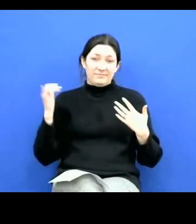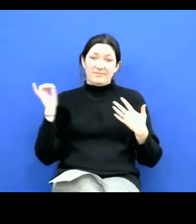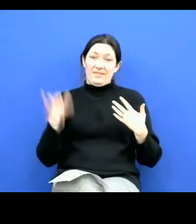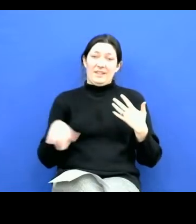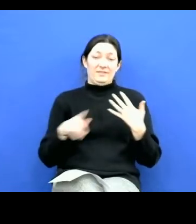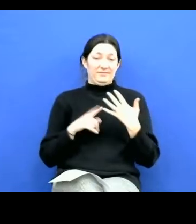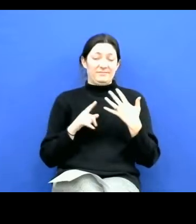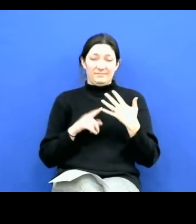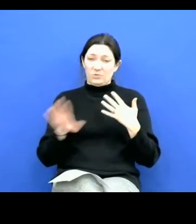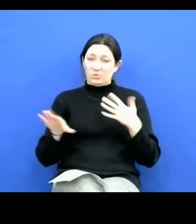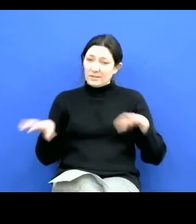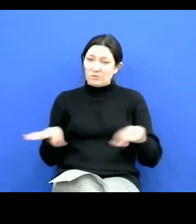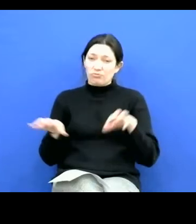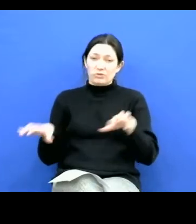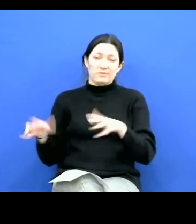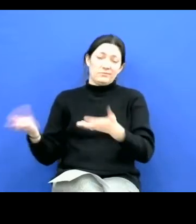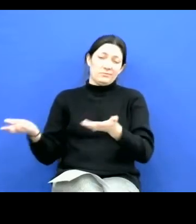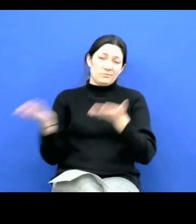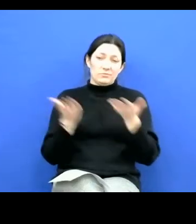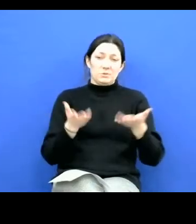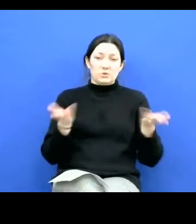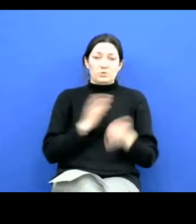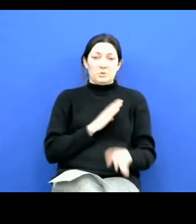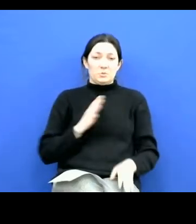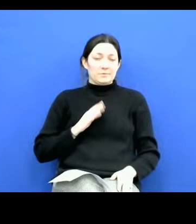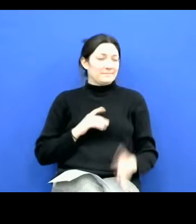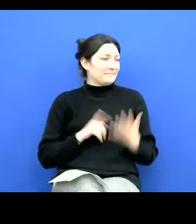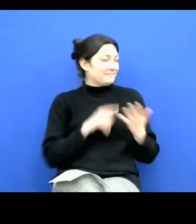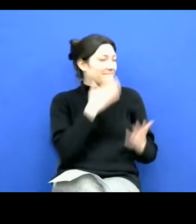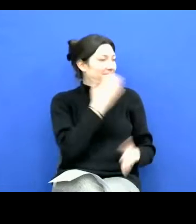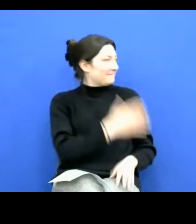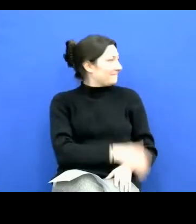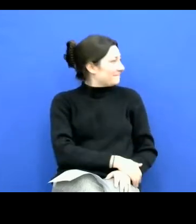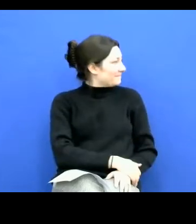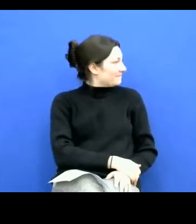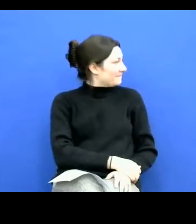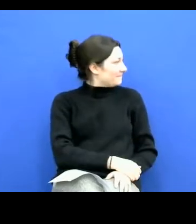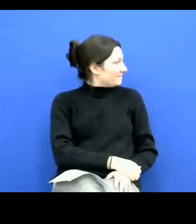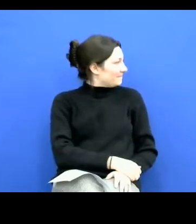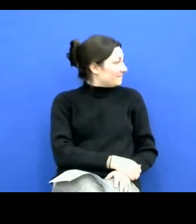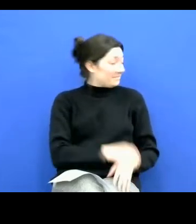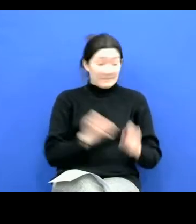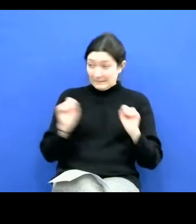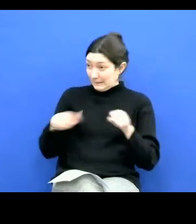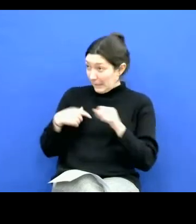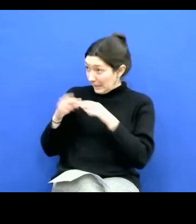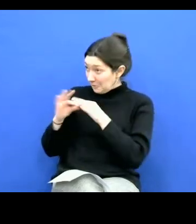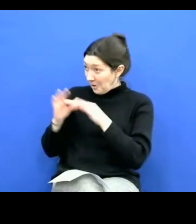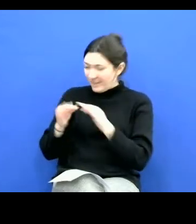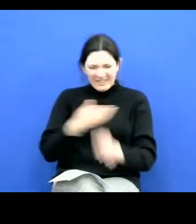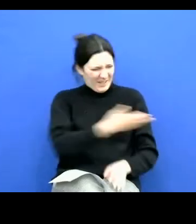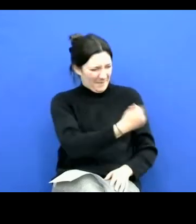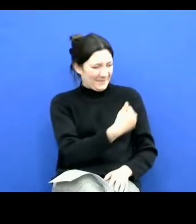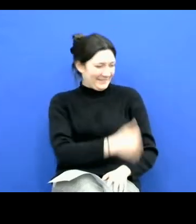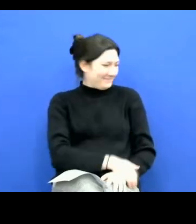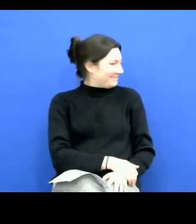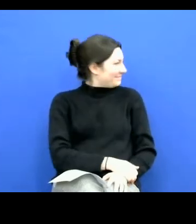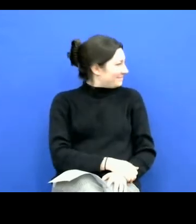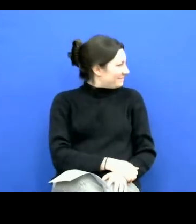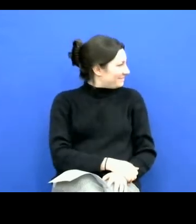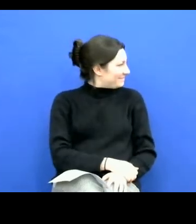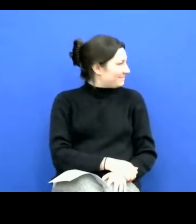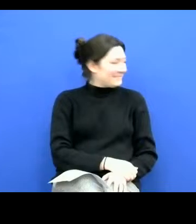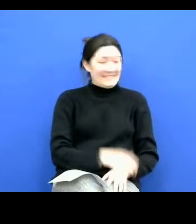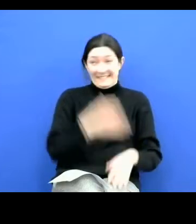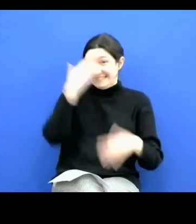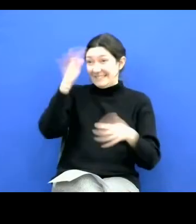that passion that you brought here to the board. Thank you. Can I talk now? Absolutely. Y'all know I like to